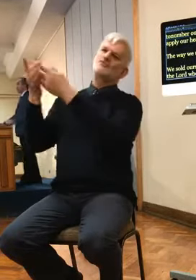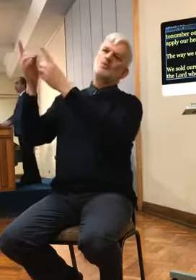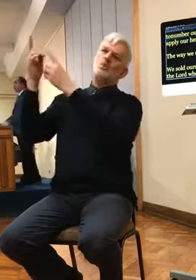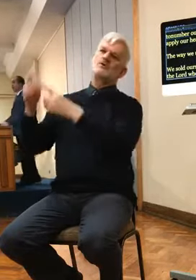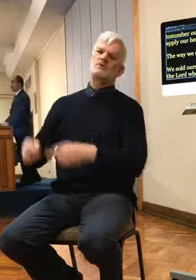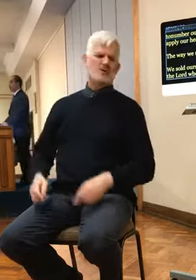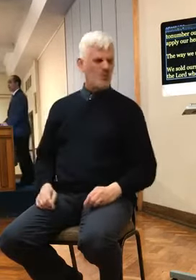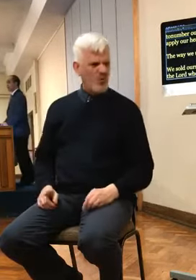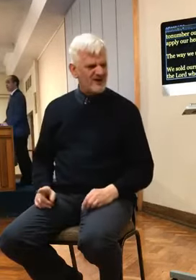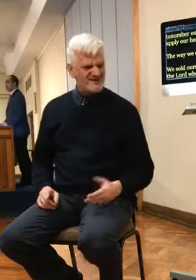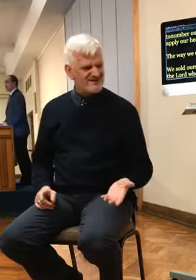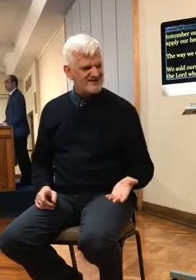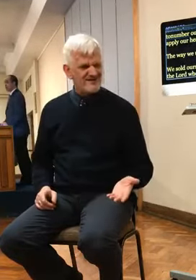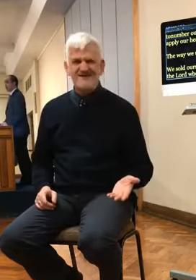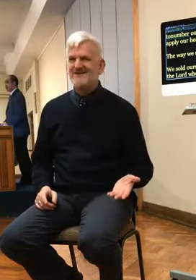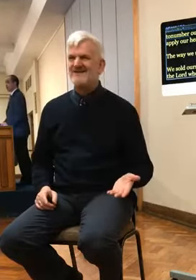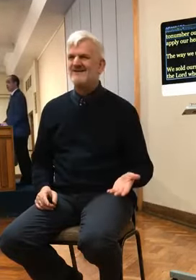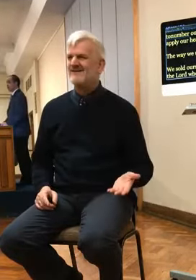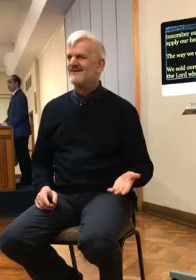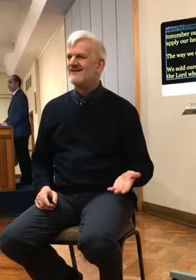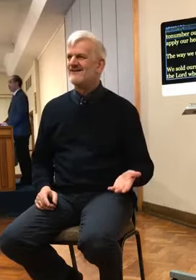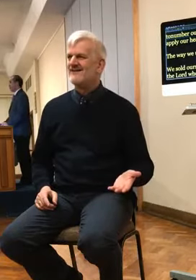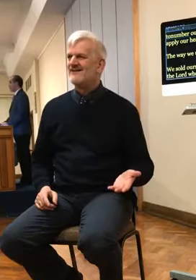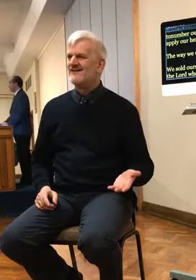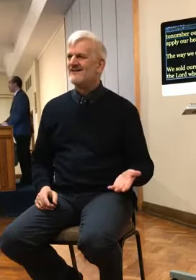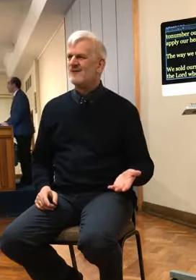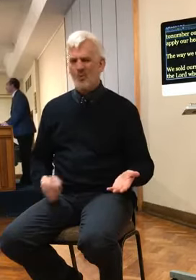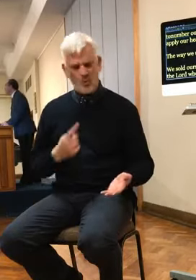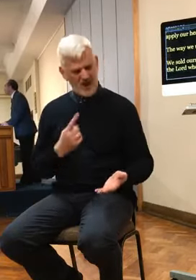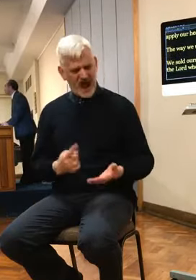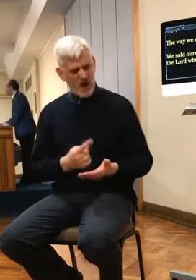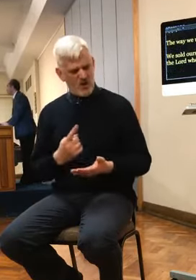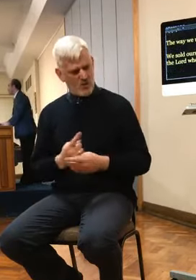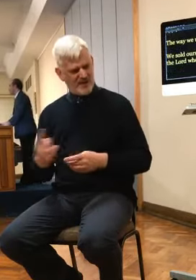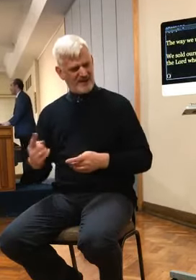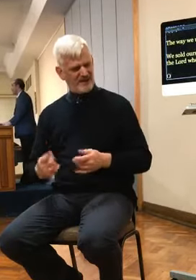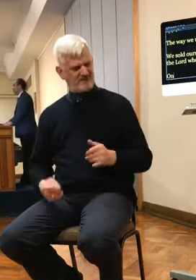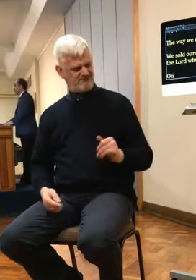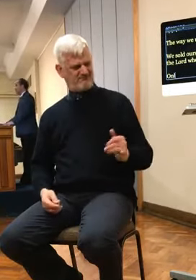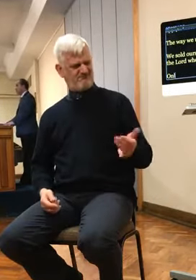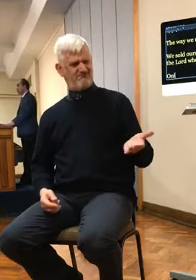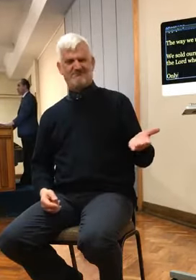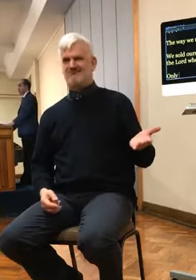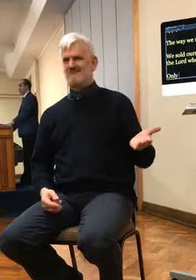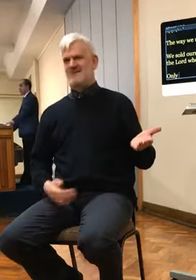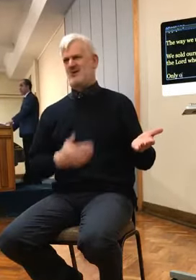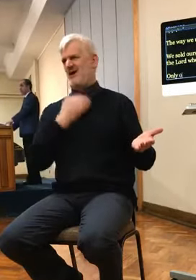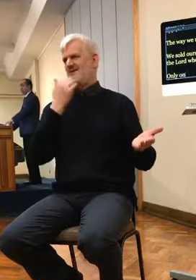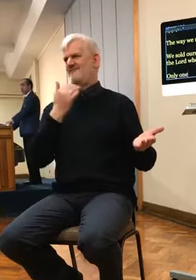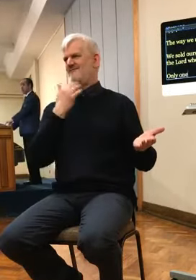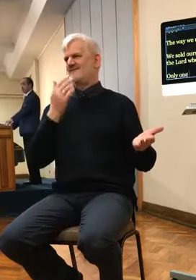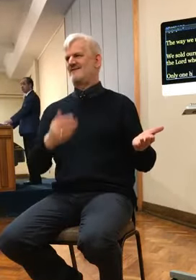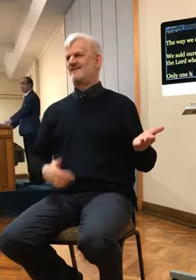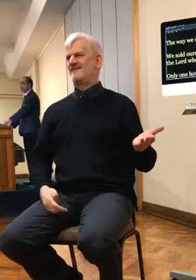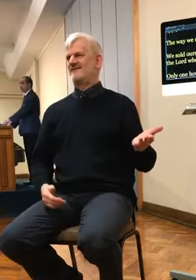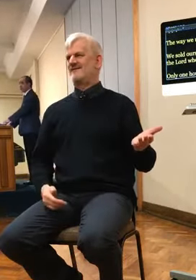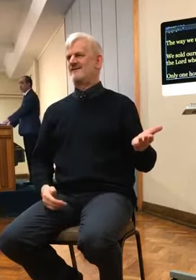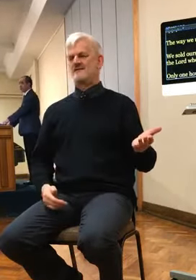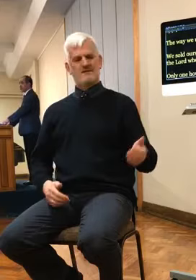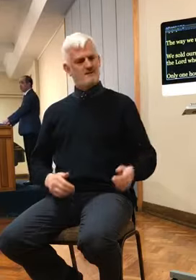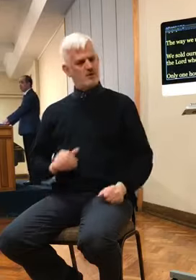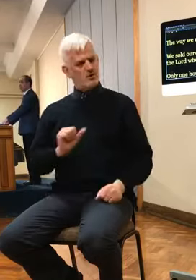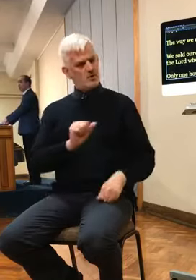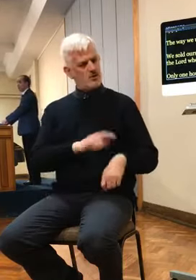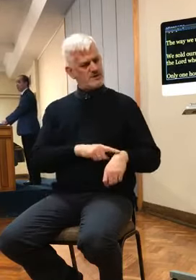But you have sold yourself to the Lord already. He doesn't need a tip. Some people, they are giving a tip to the